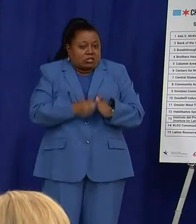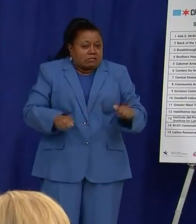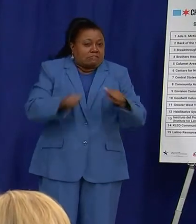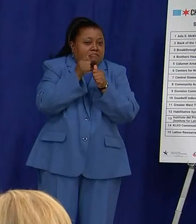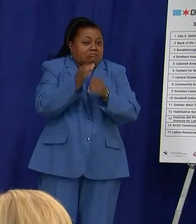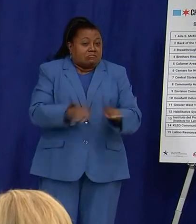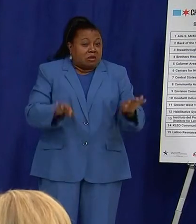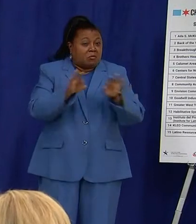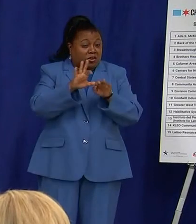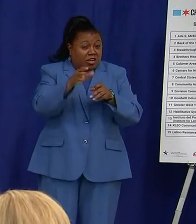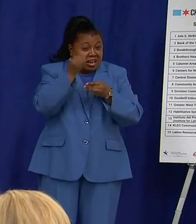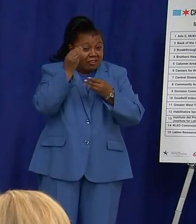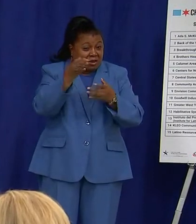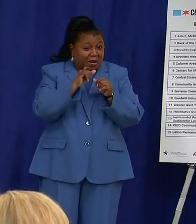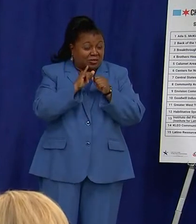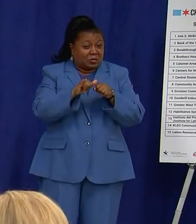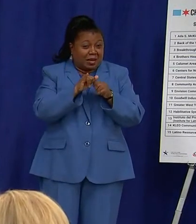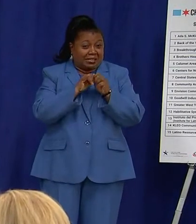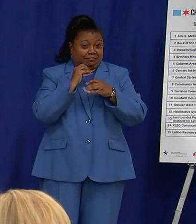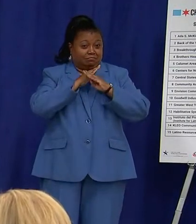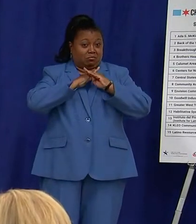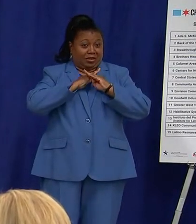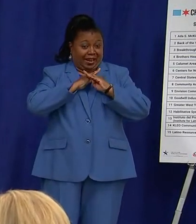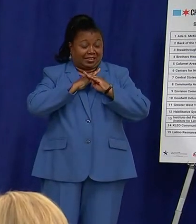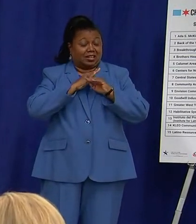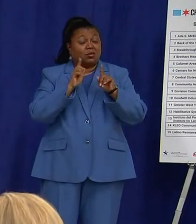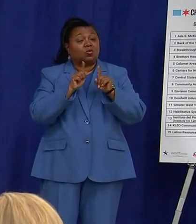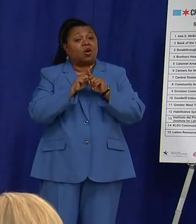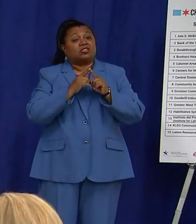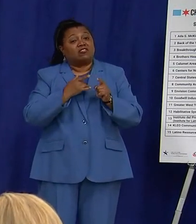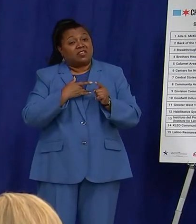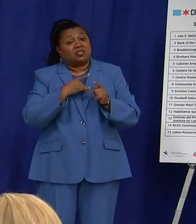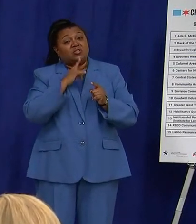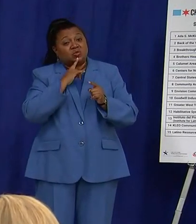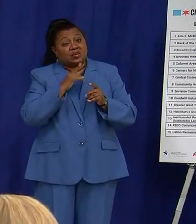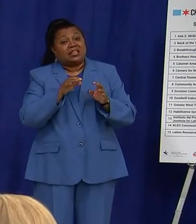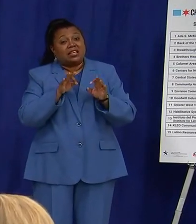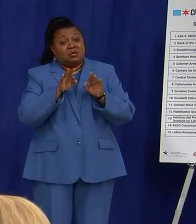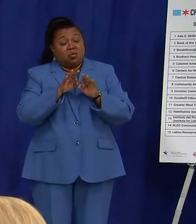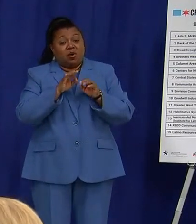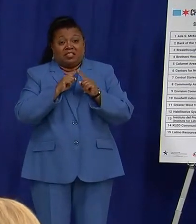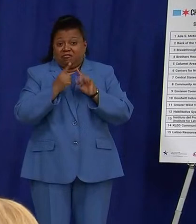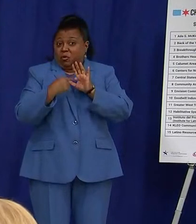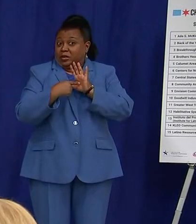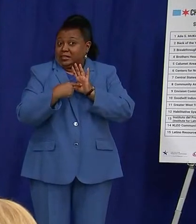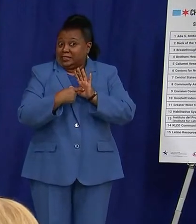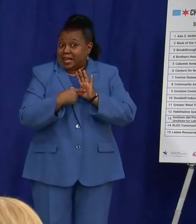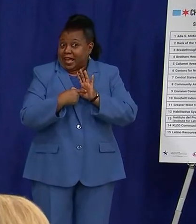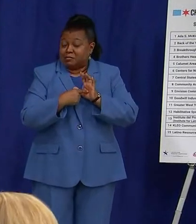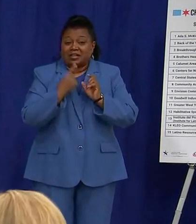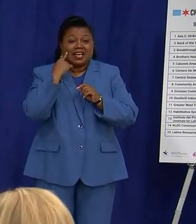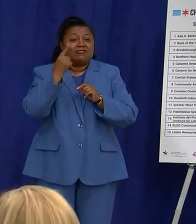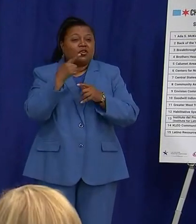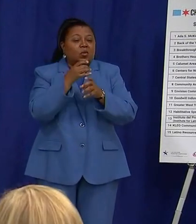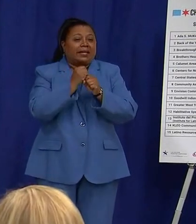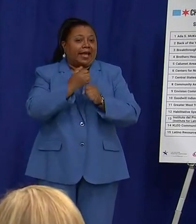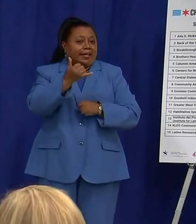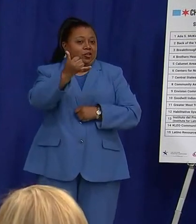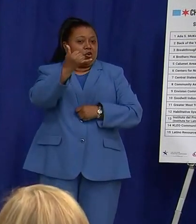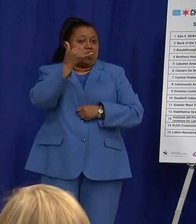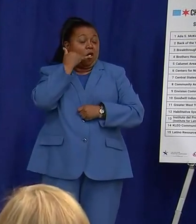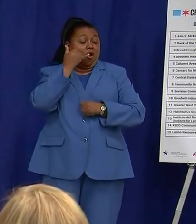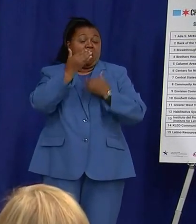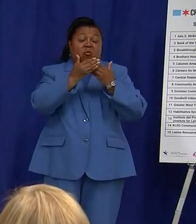foremost. Your information will remain protected. We also felt it was important That, for example, if you are getting a